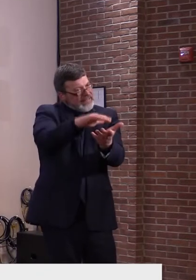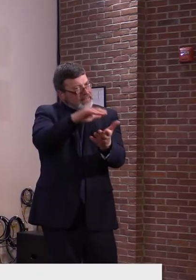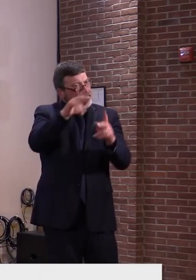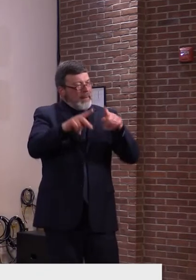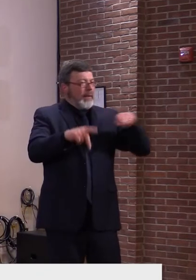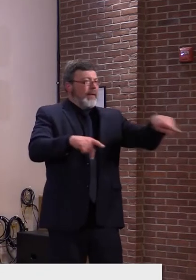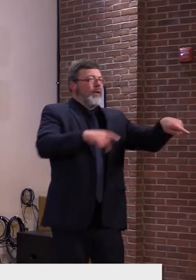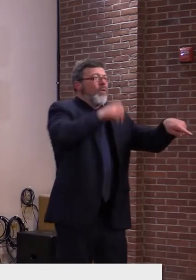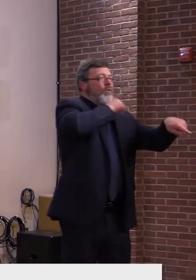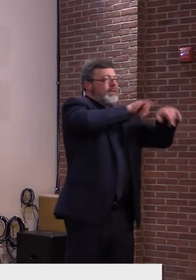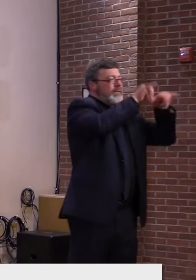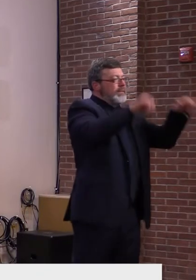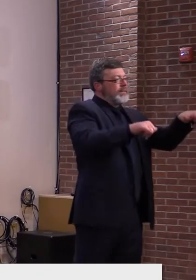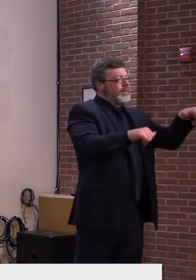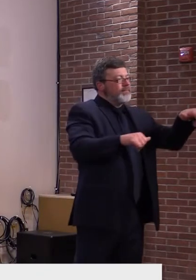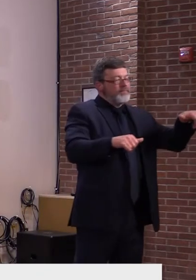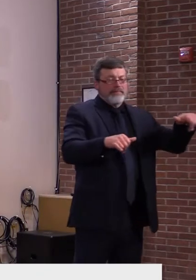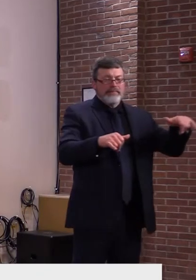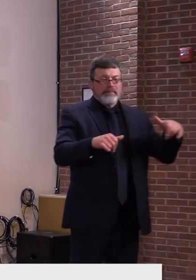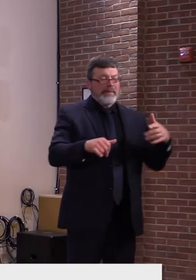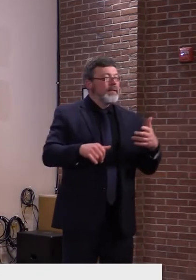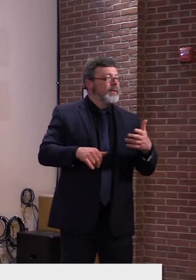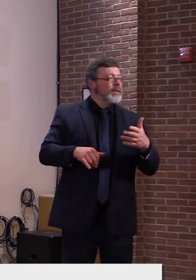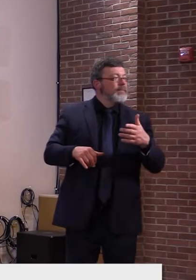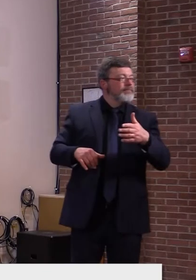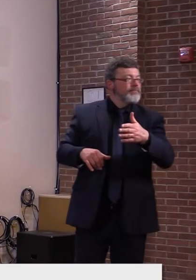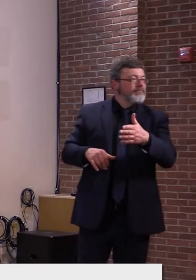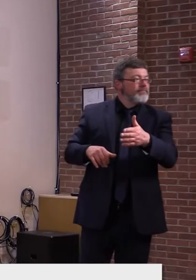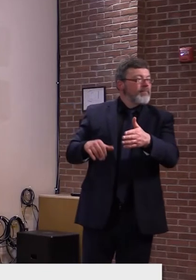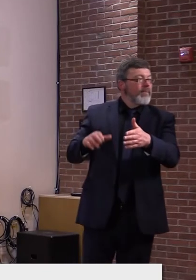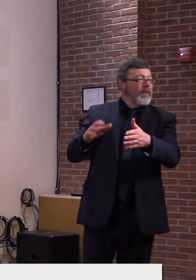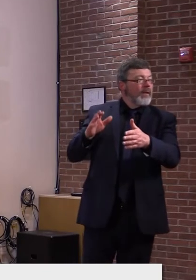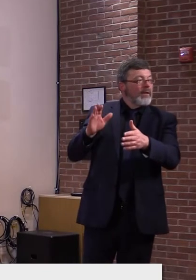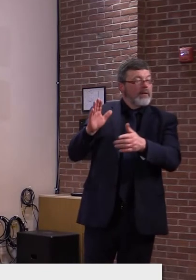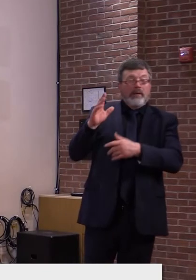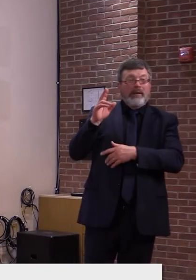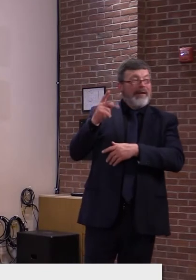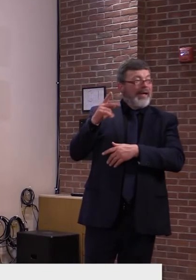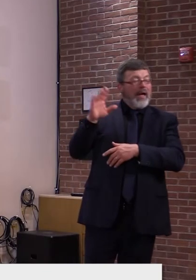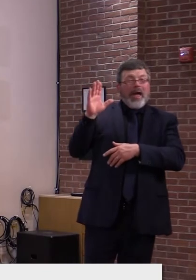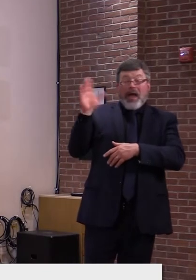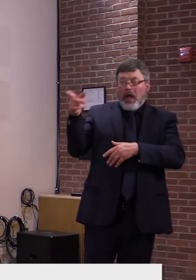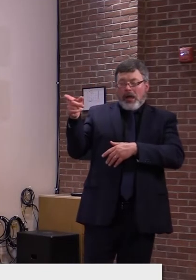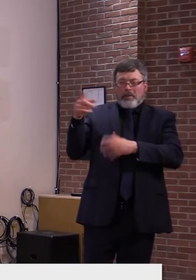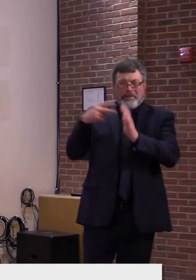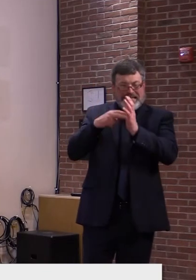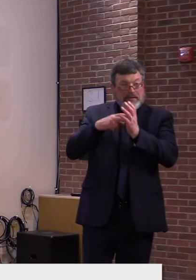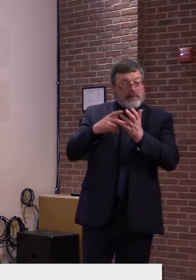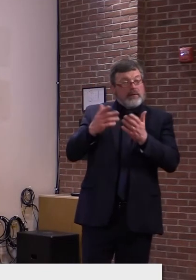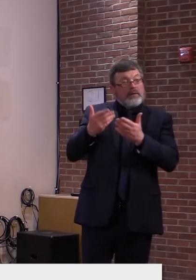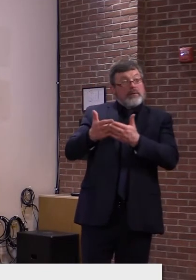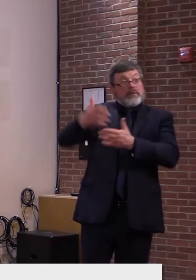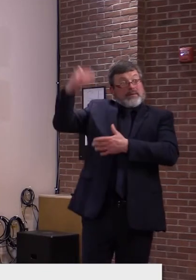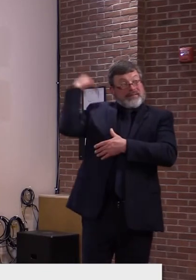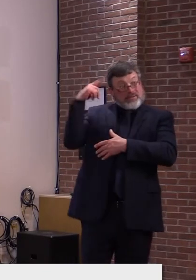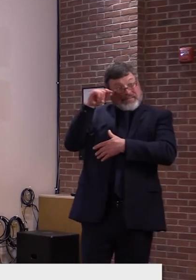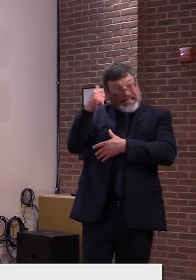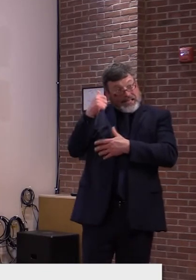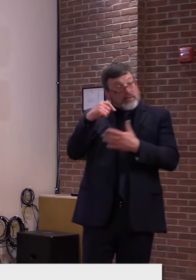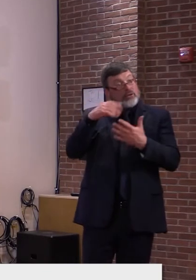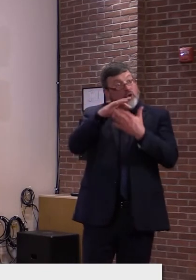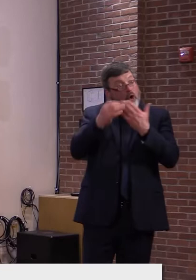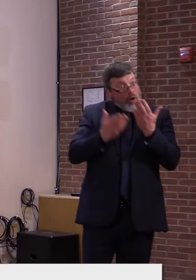choice? Just that's exactly right. So, which is what companies did. You mentioned the company,